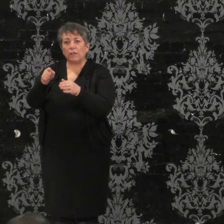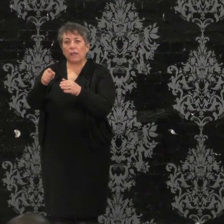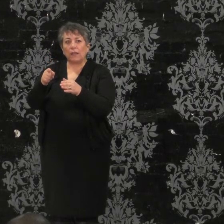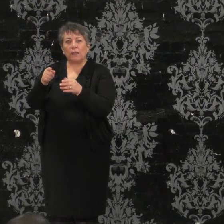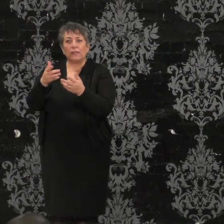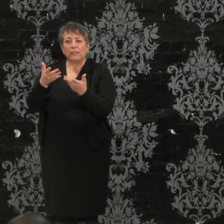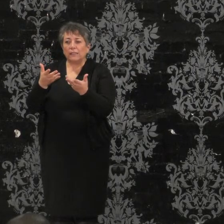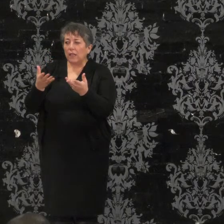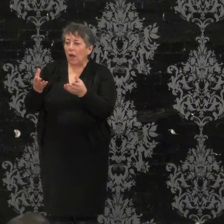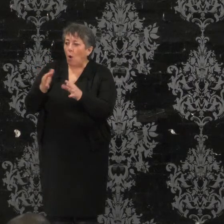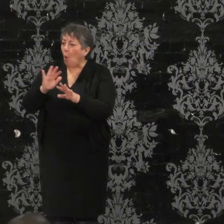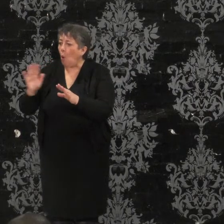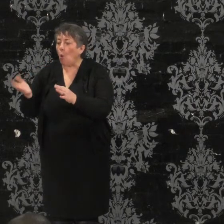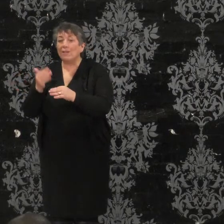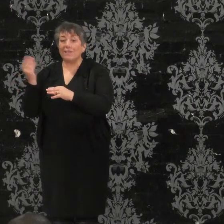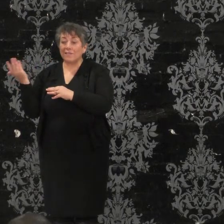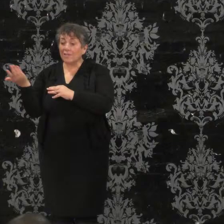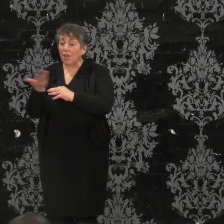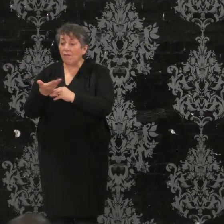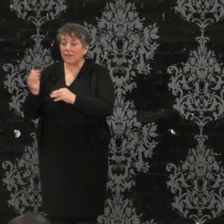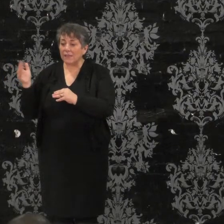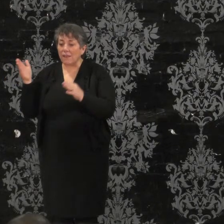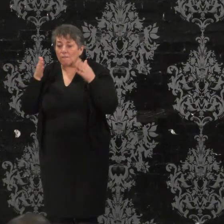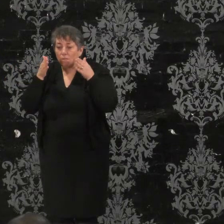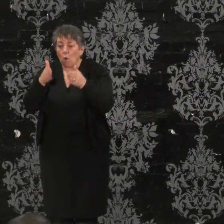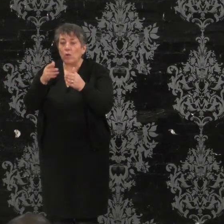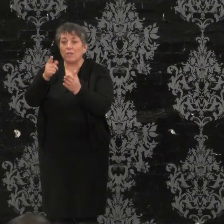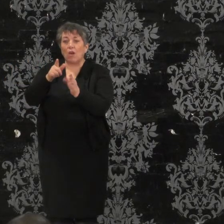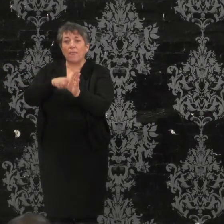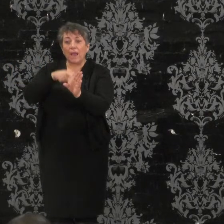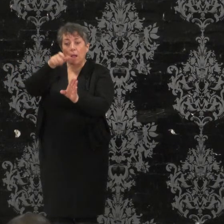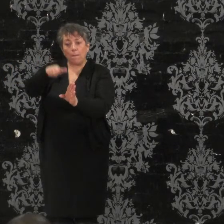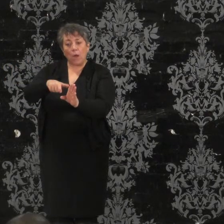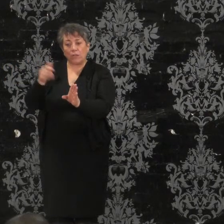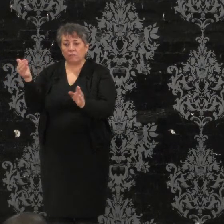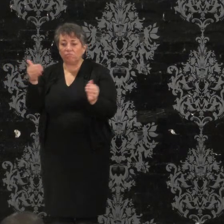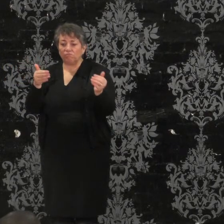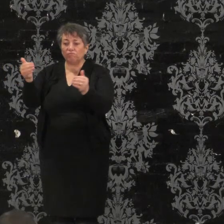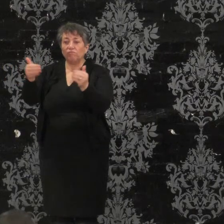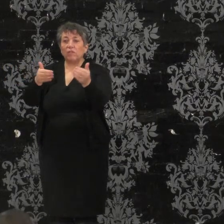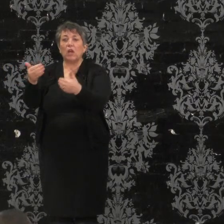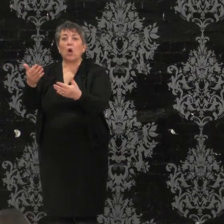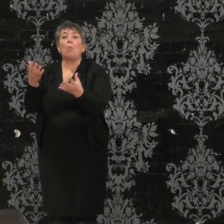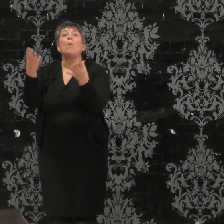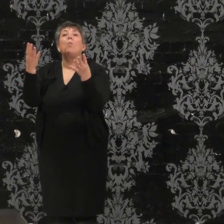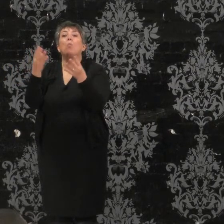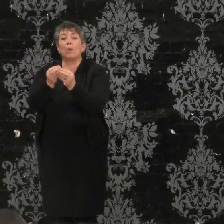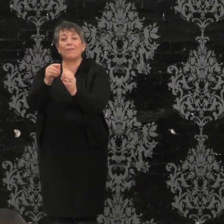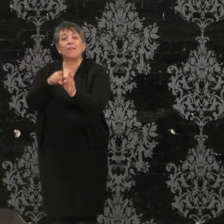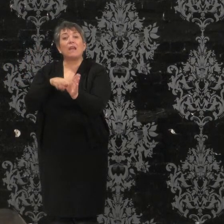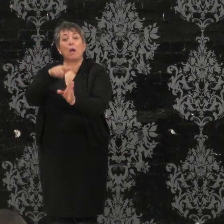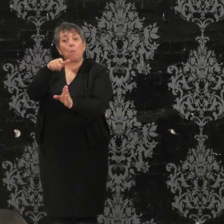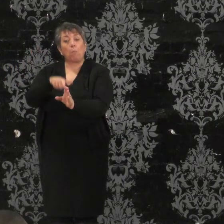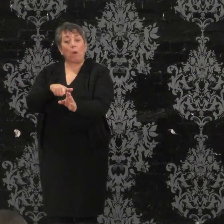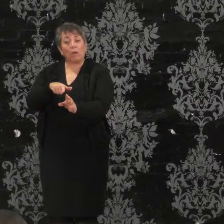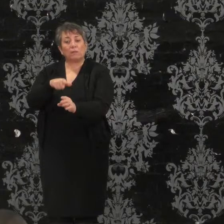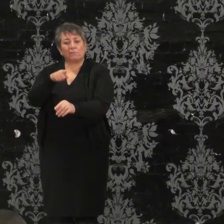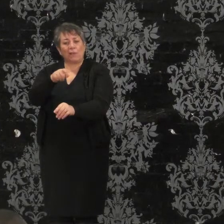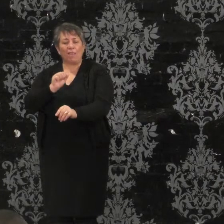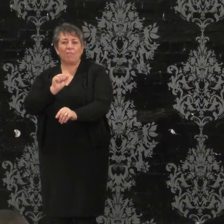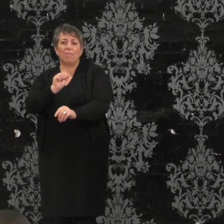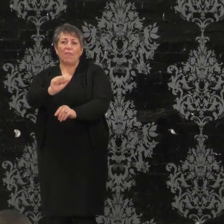co-produce and then co-deliver. So I think having young people's voices in everything that we do is so